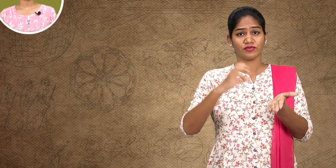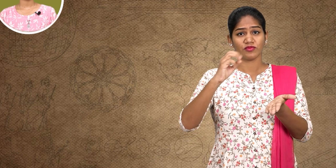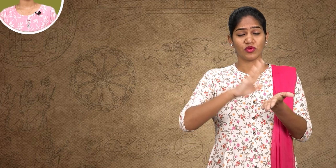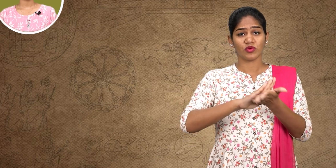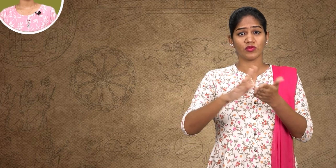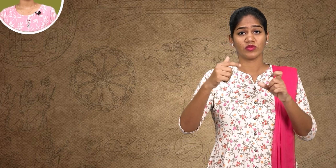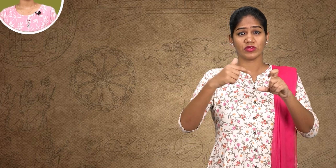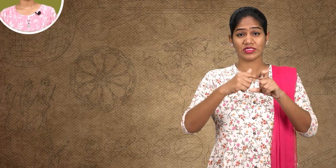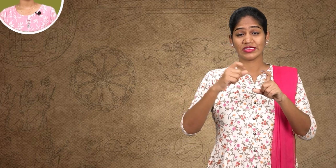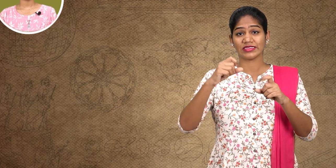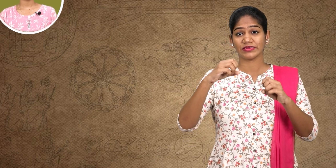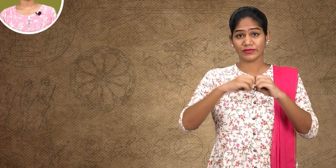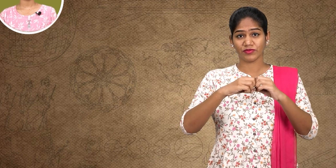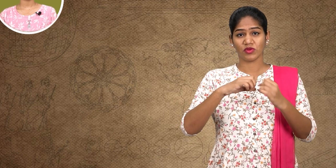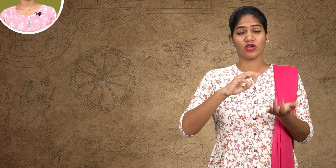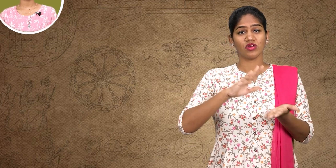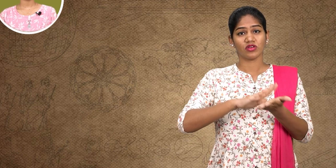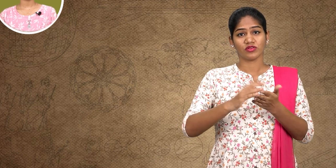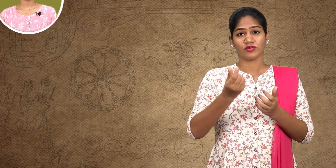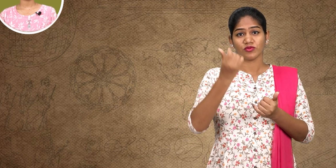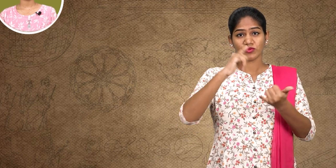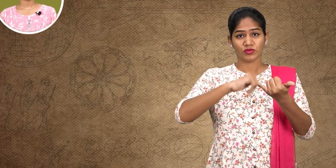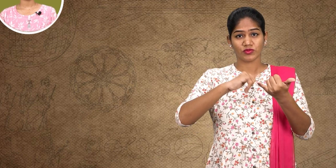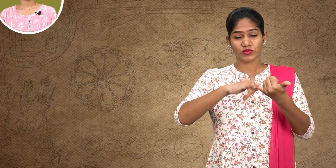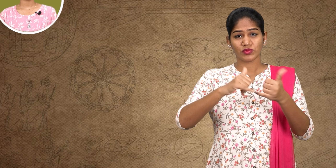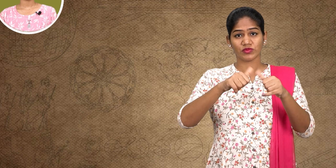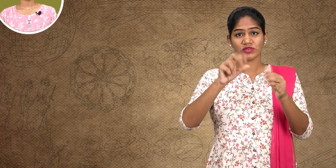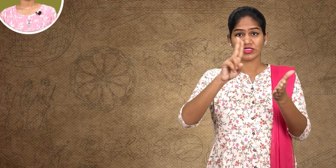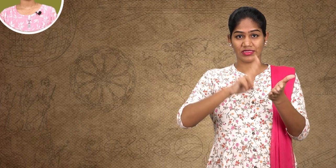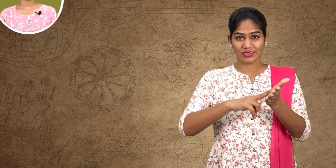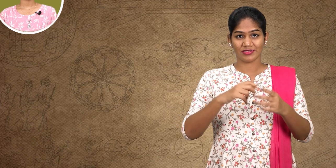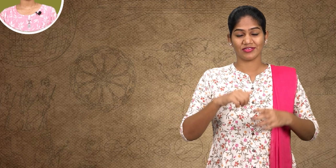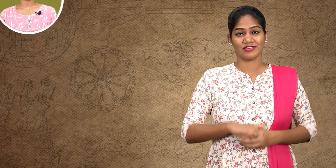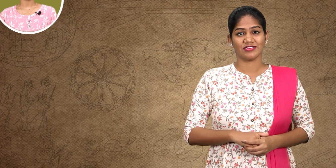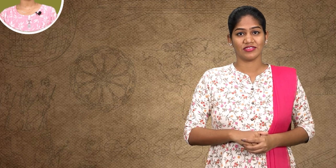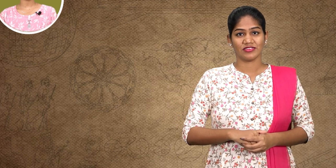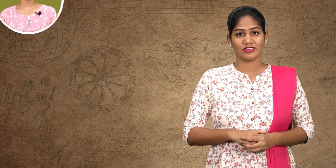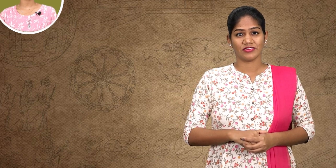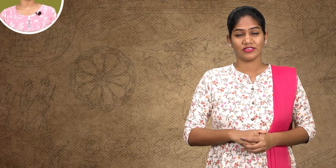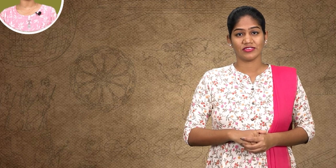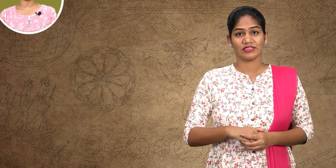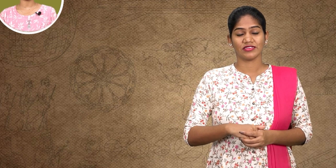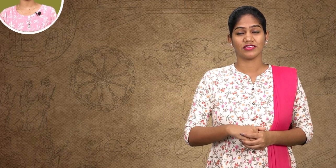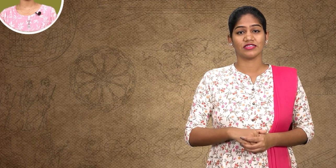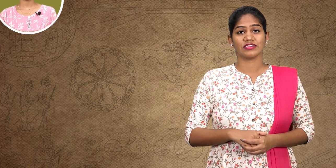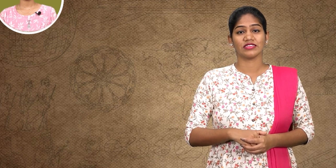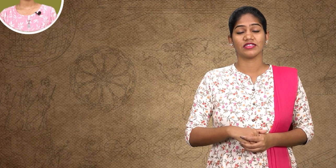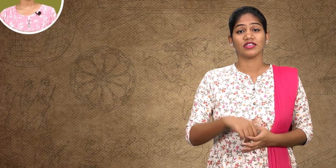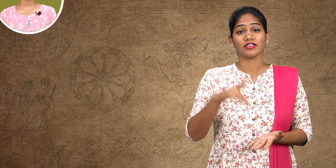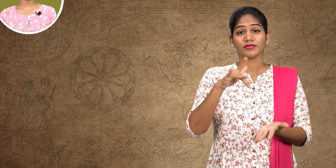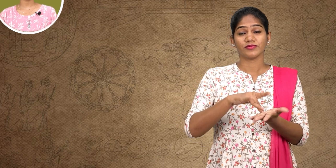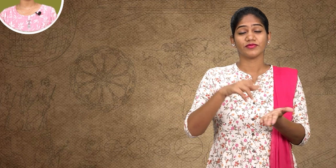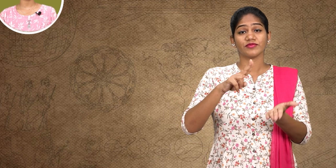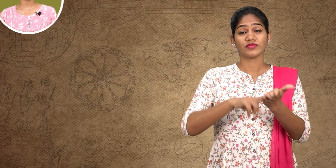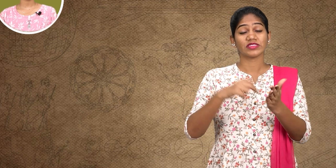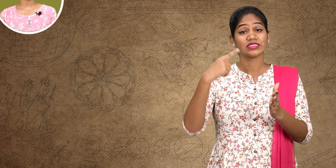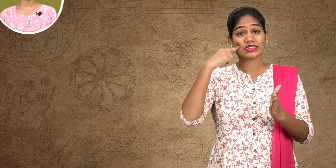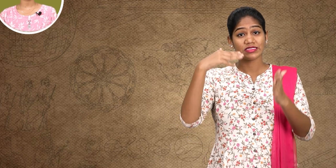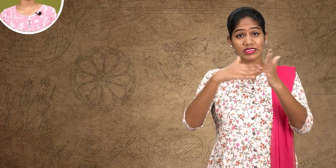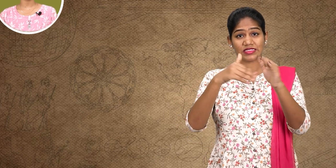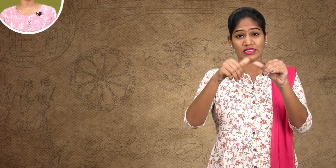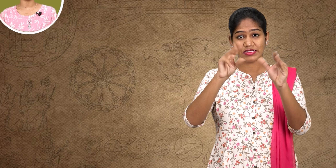in Nizam's dominion started